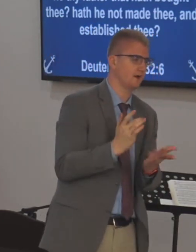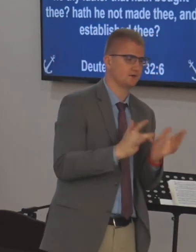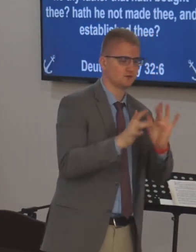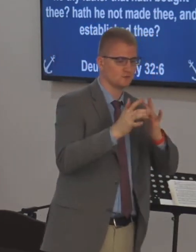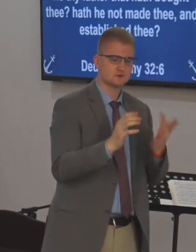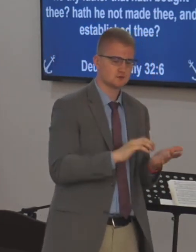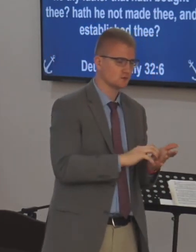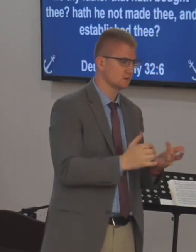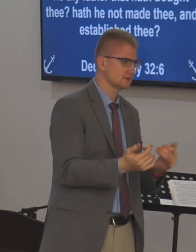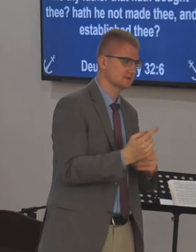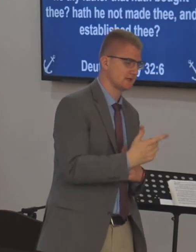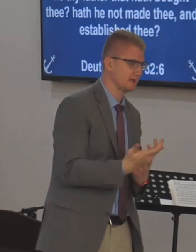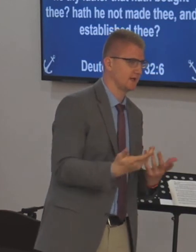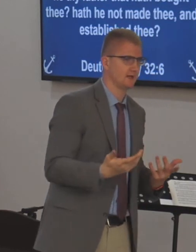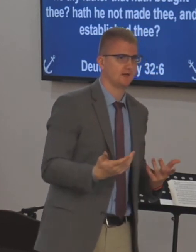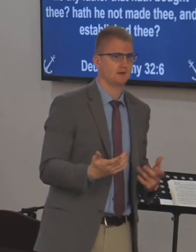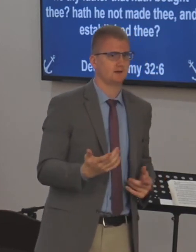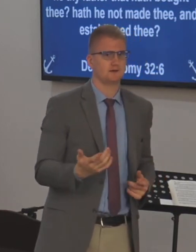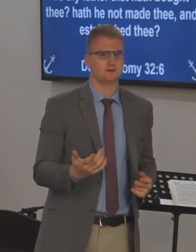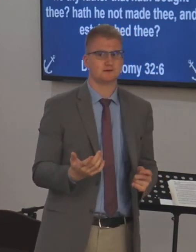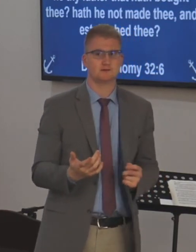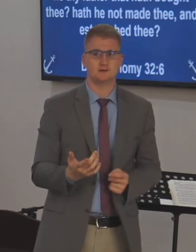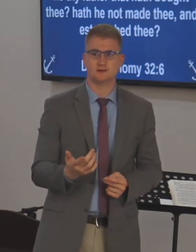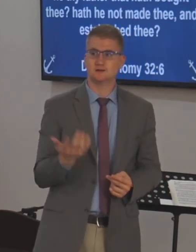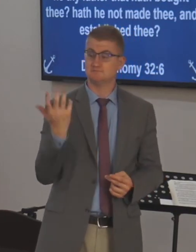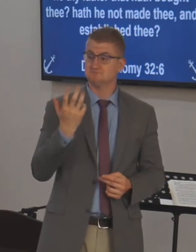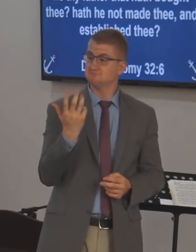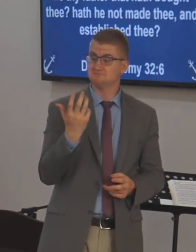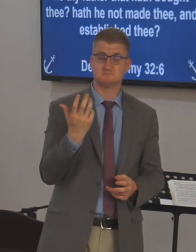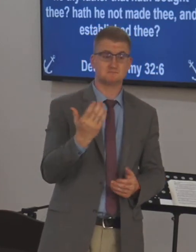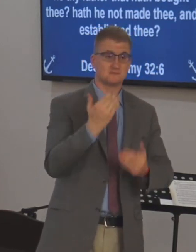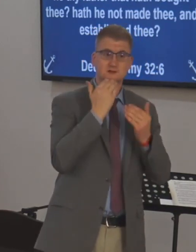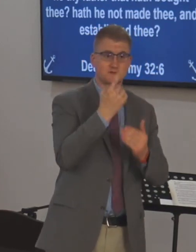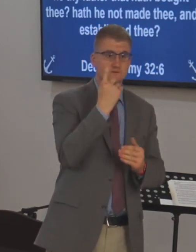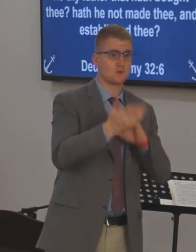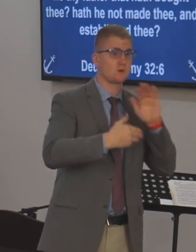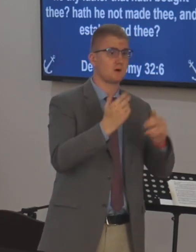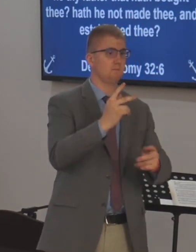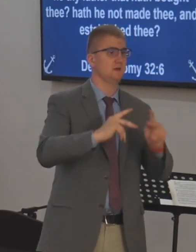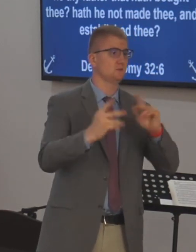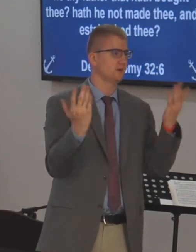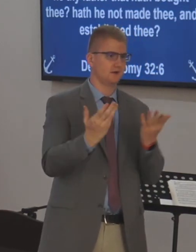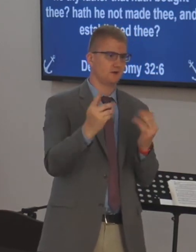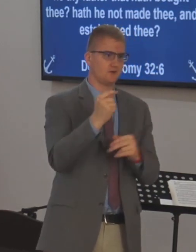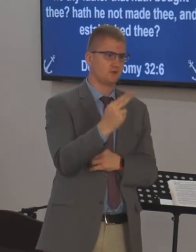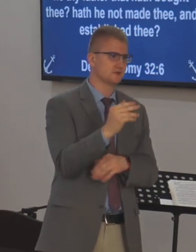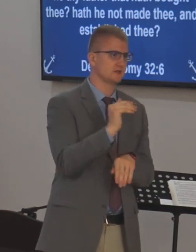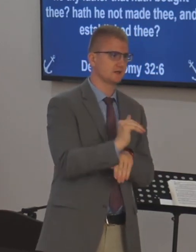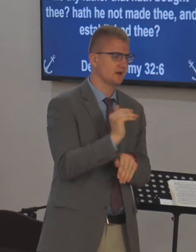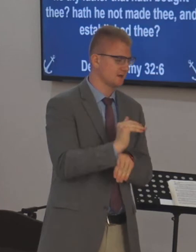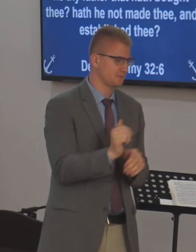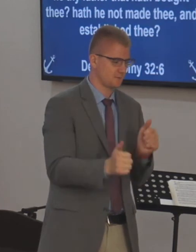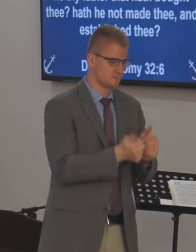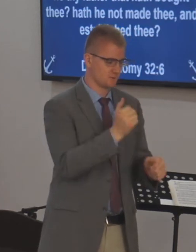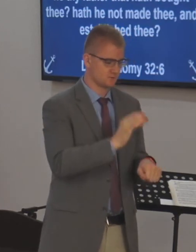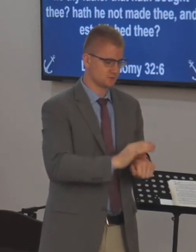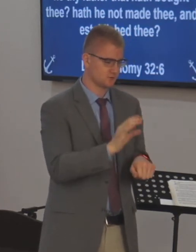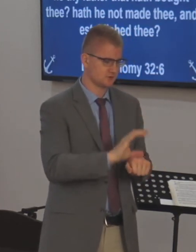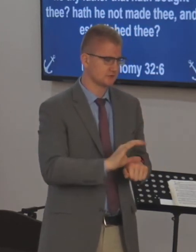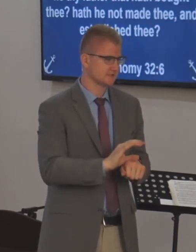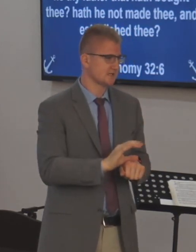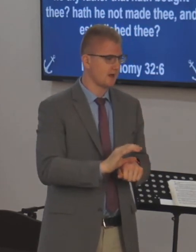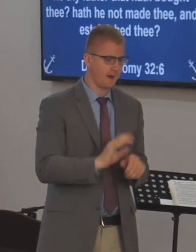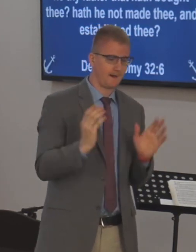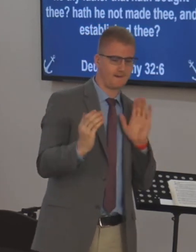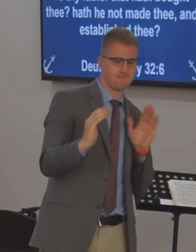great turnout for Thursday night, but most of the time in most churches on Wednesday or Thursday night, you compare it to Sunday morning,